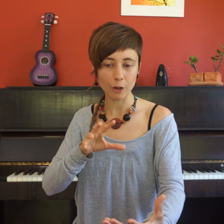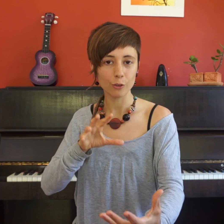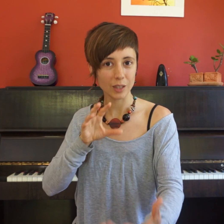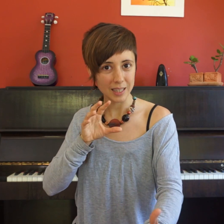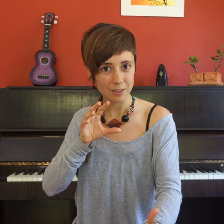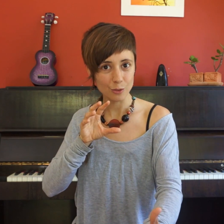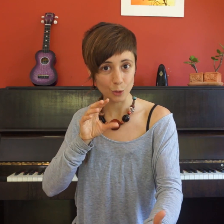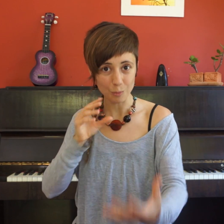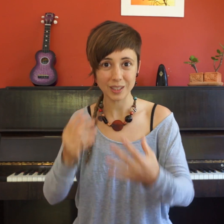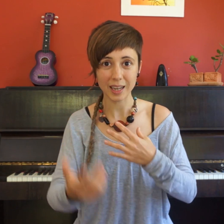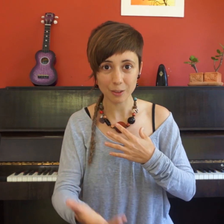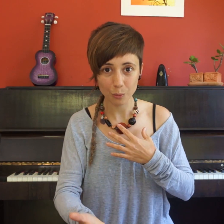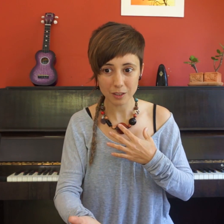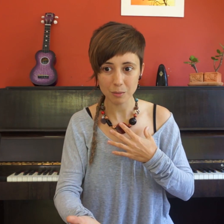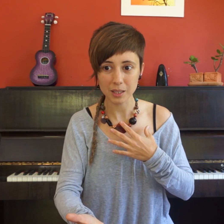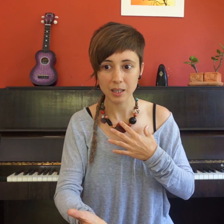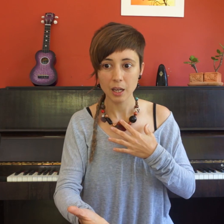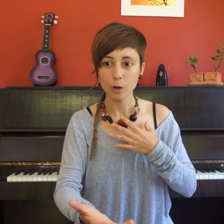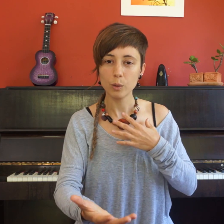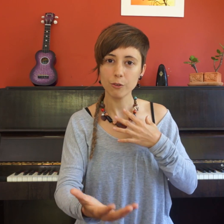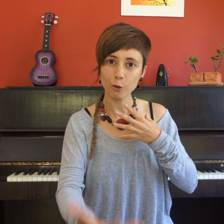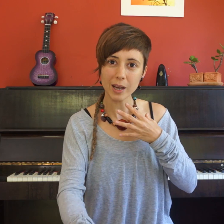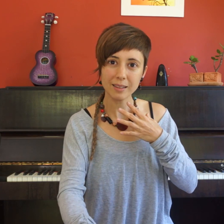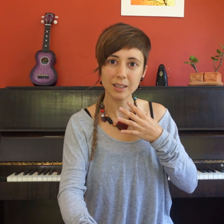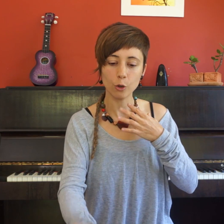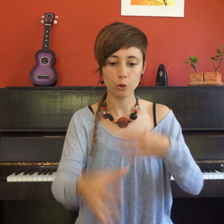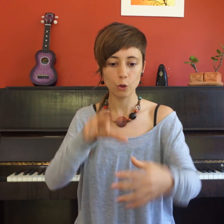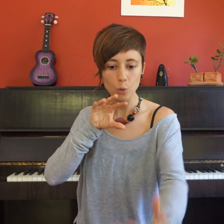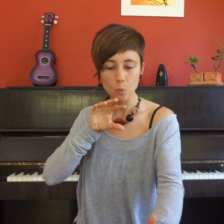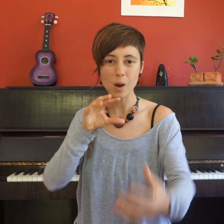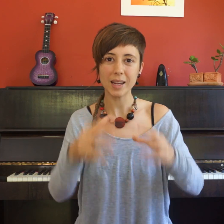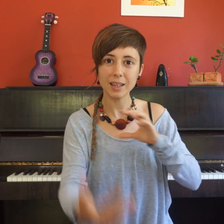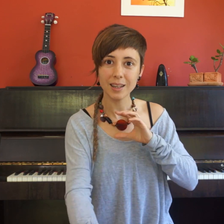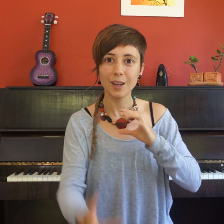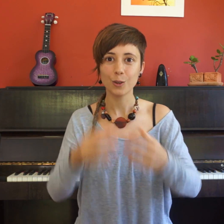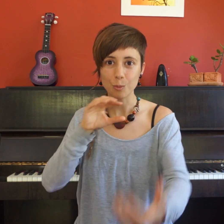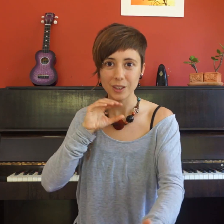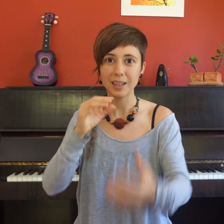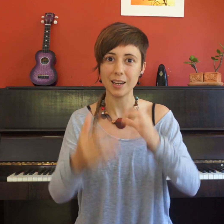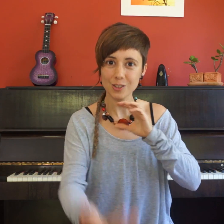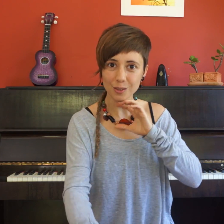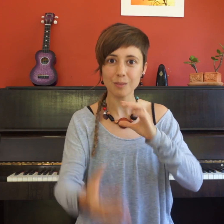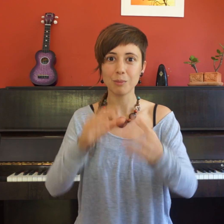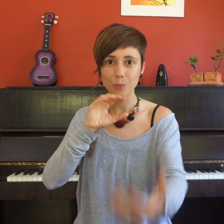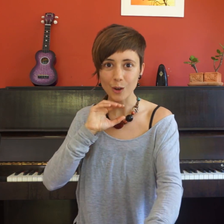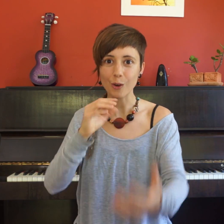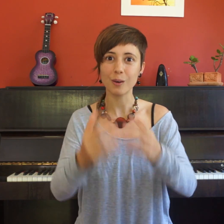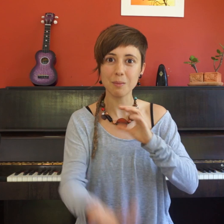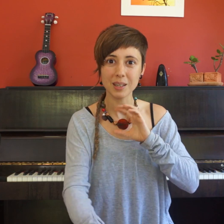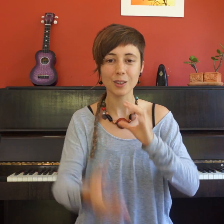her the keys to communicate with me, we've created a two-way communication between her and me, or